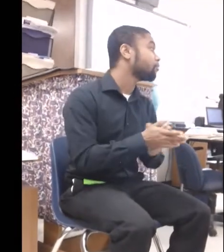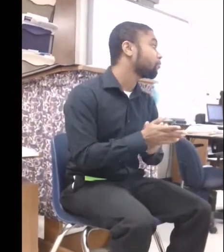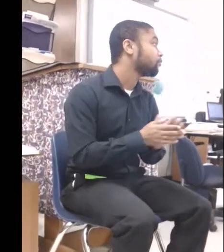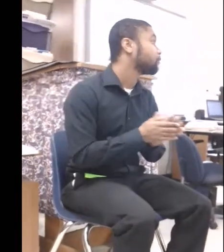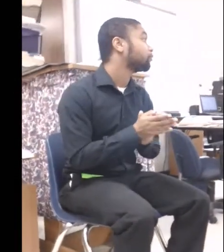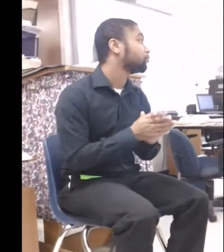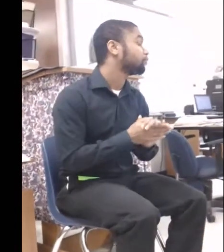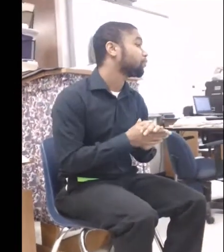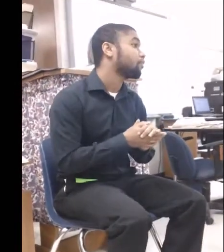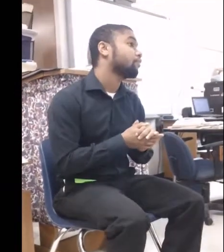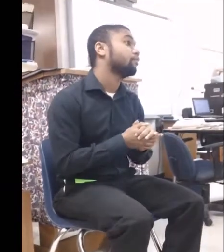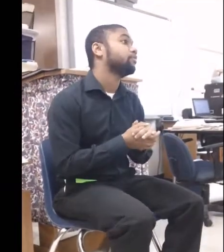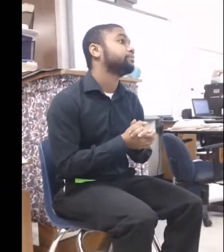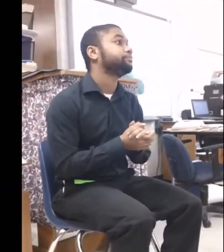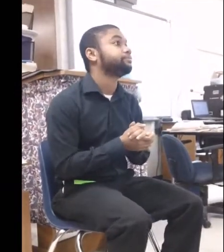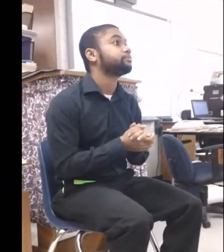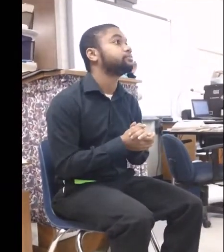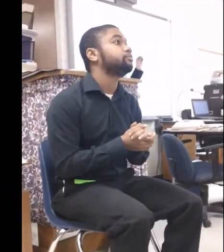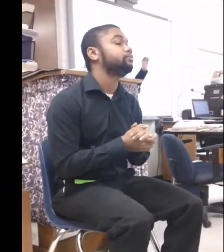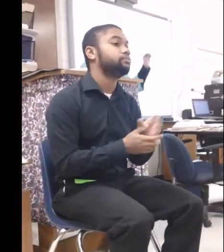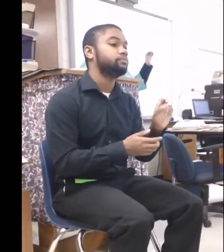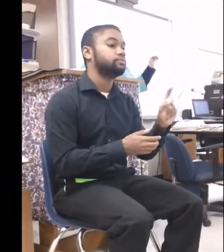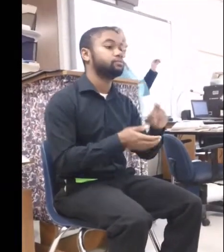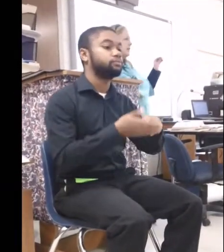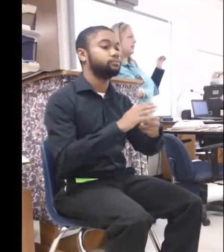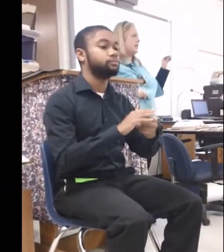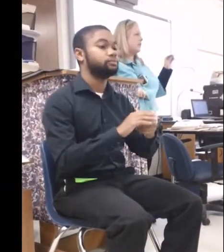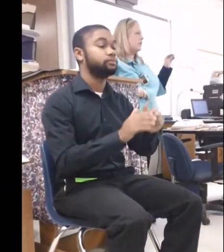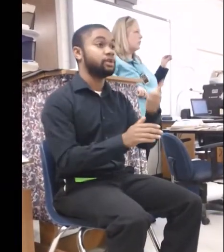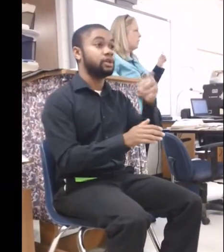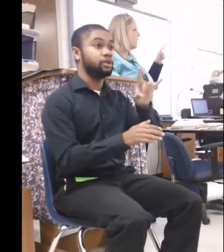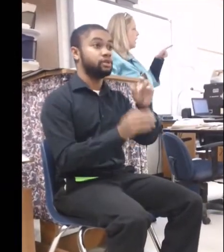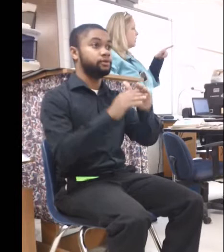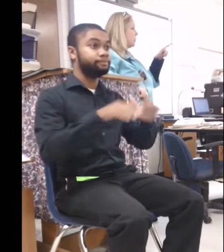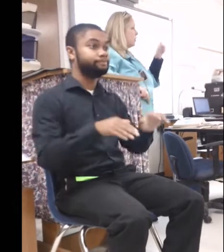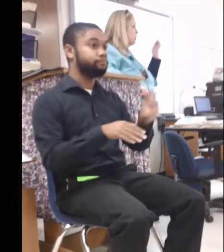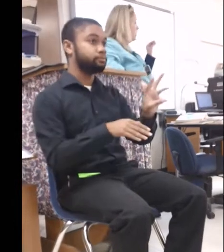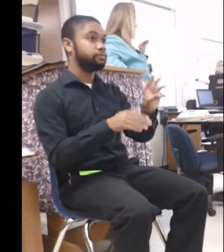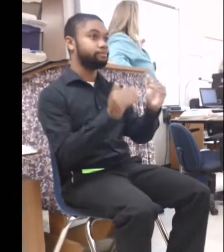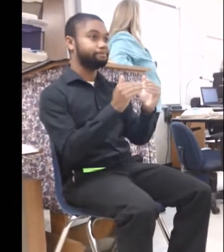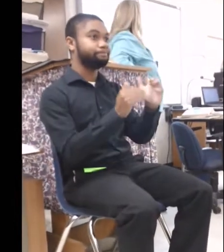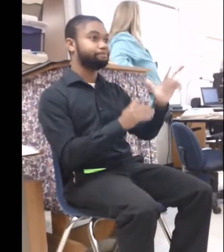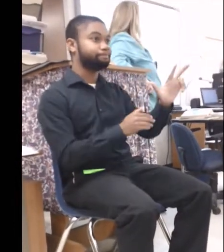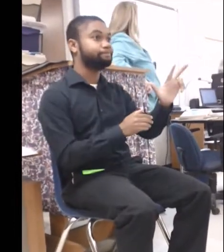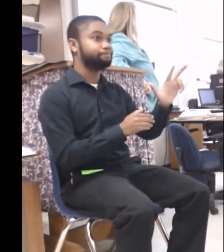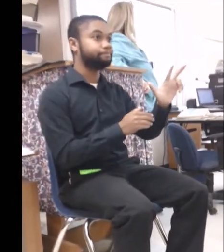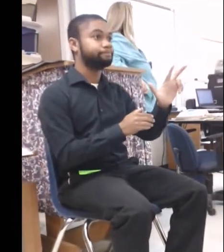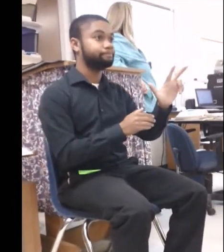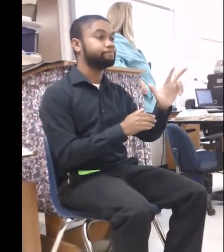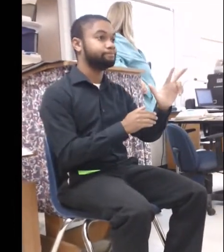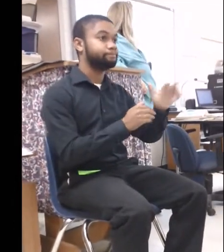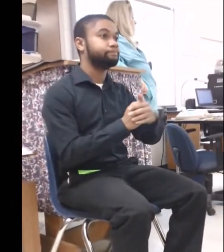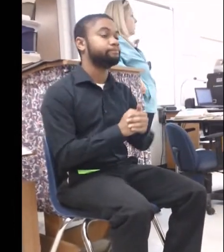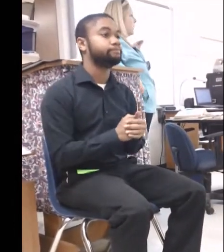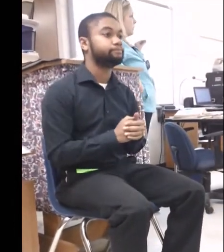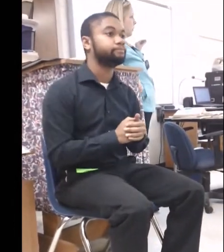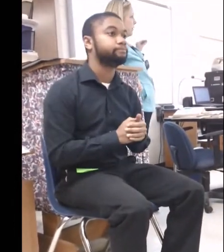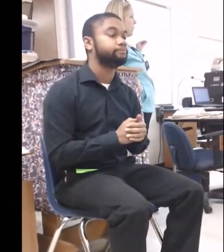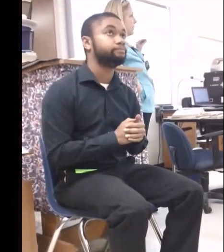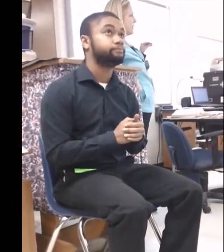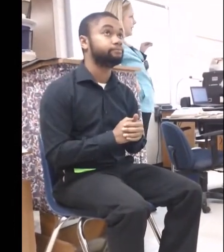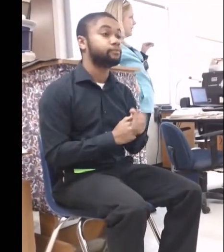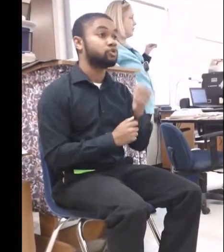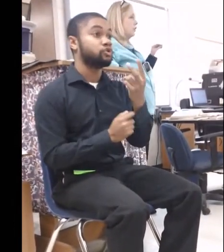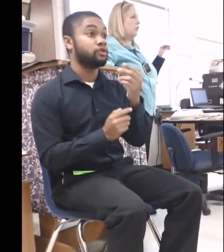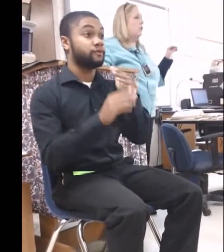No? Yeah. Okay. 18 divided by 6 is 3. Hush. 18 divided by 6 is 3. 12